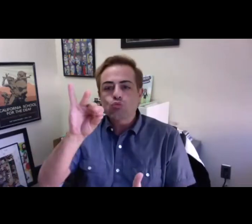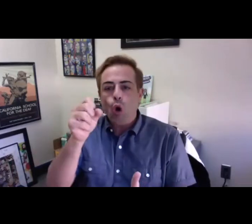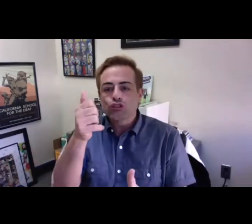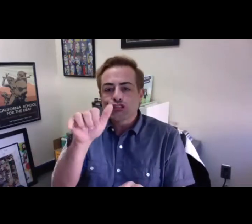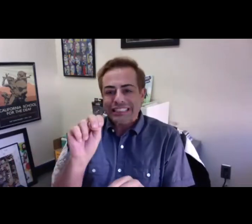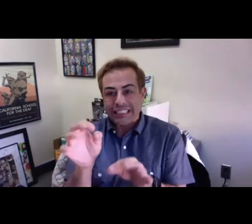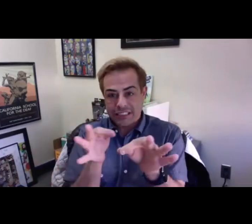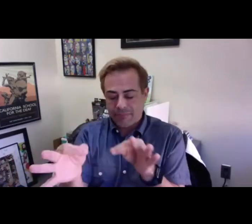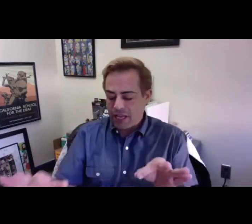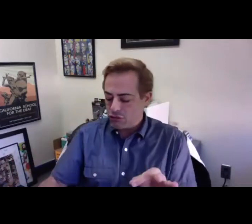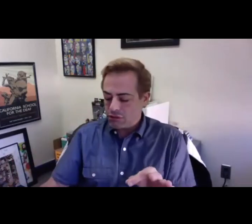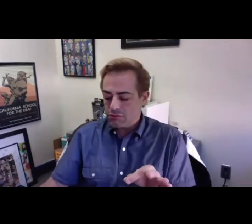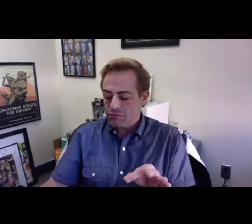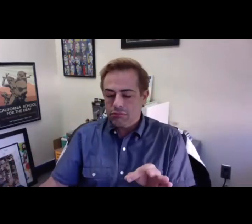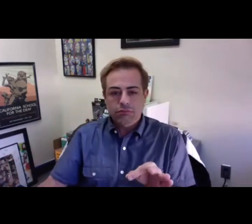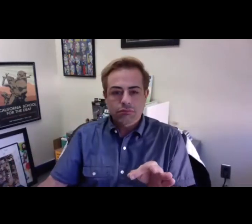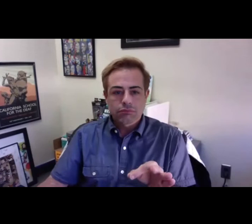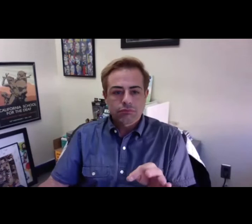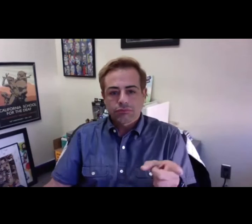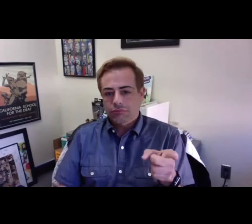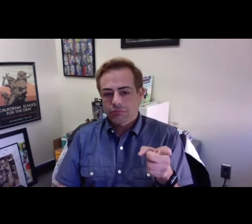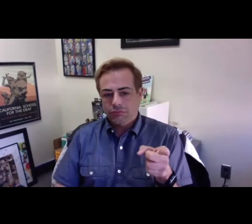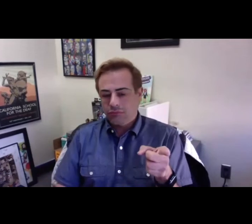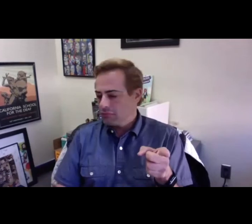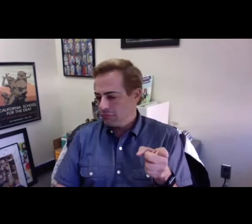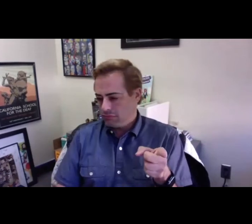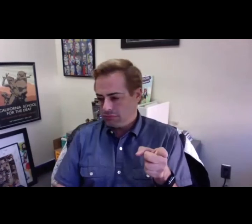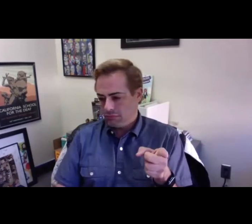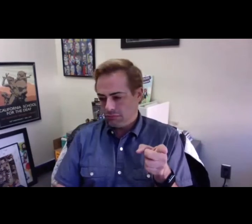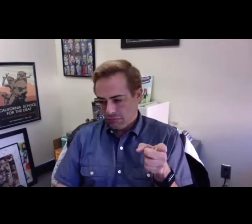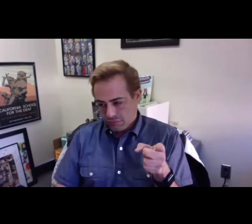But we're going to talk about this specific definition.